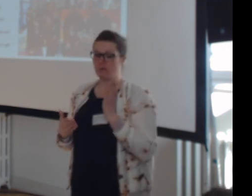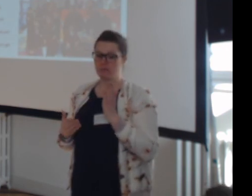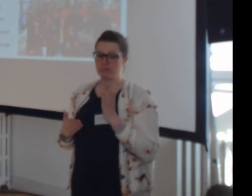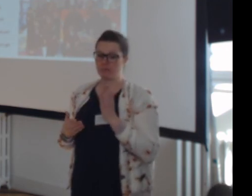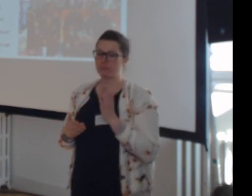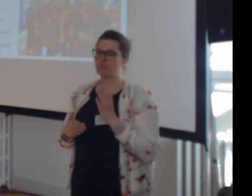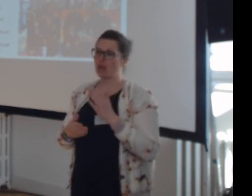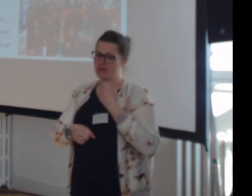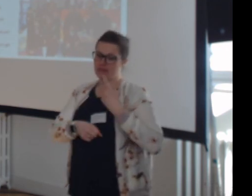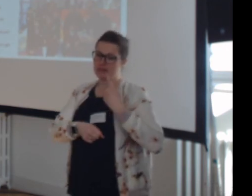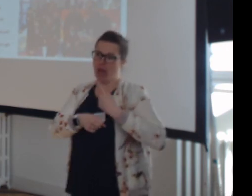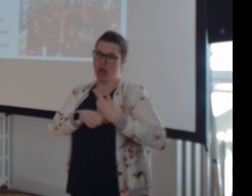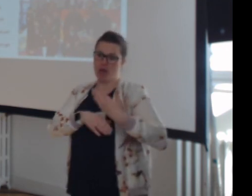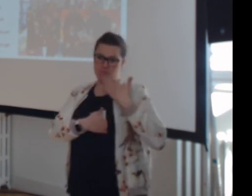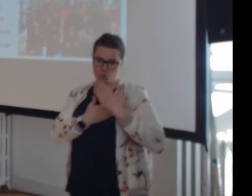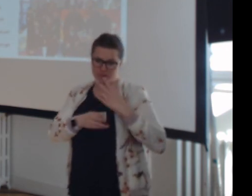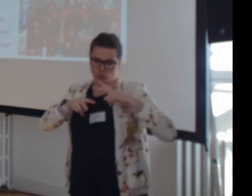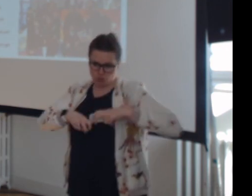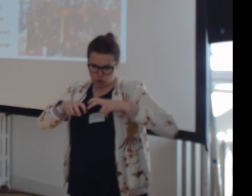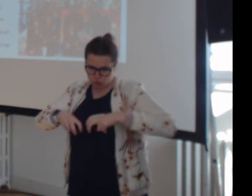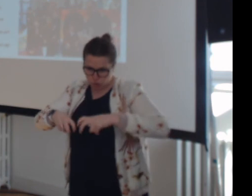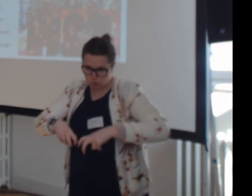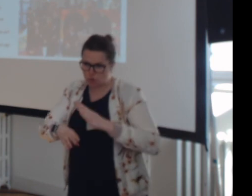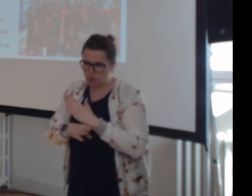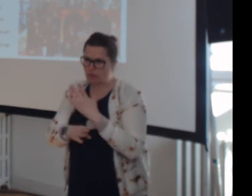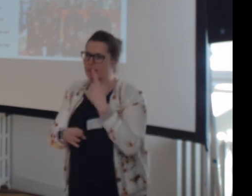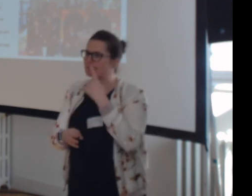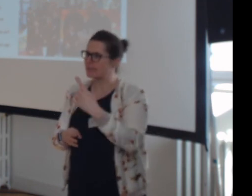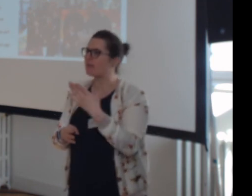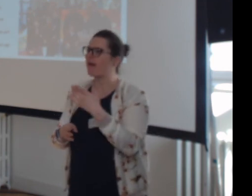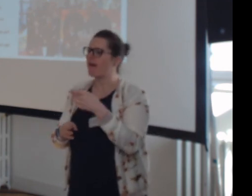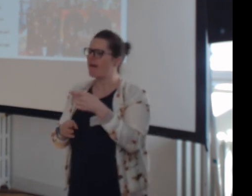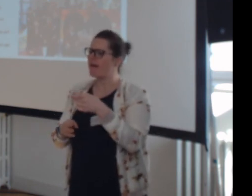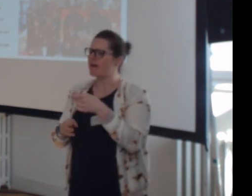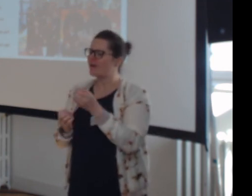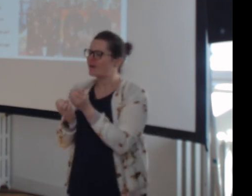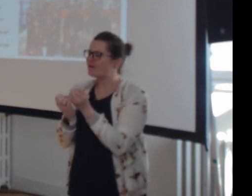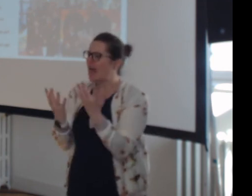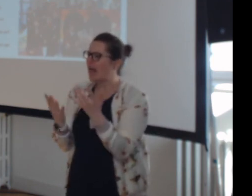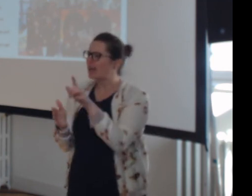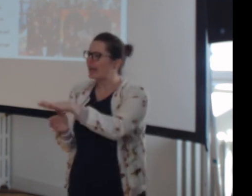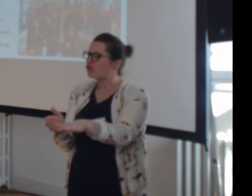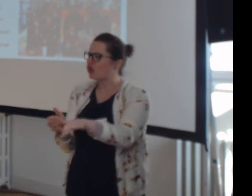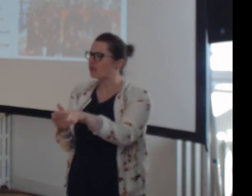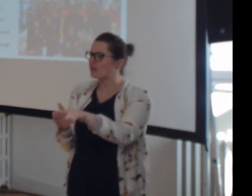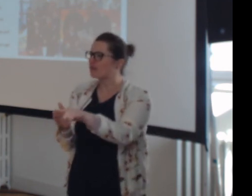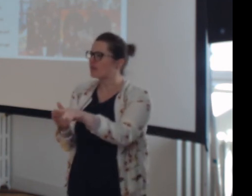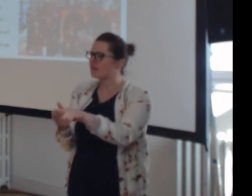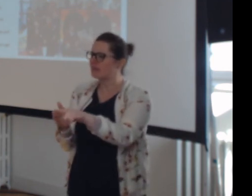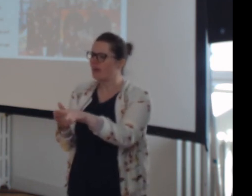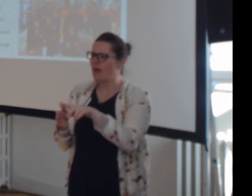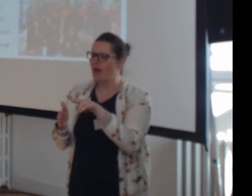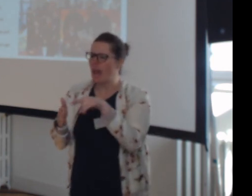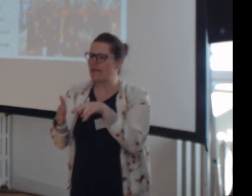research these previous years, and we see that actually the reading motivation of many children that have been